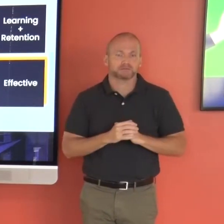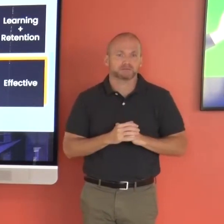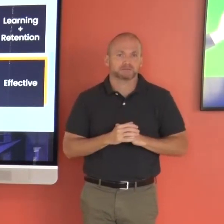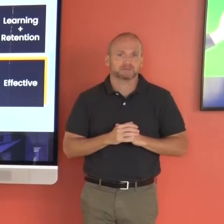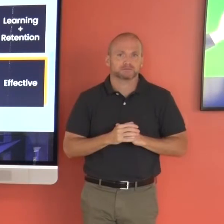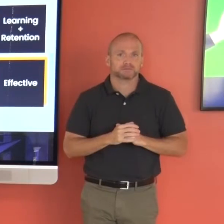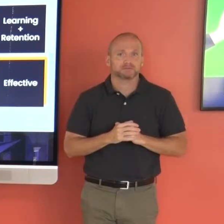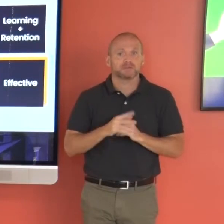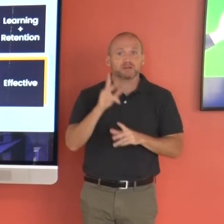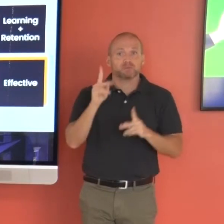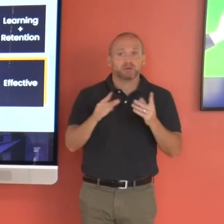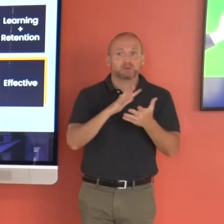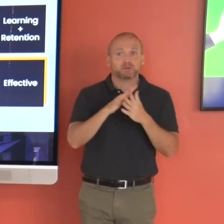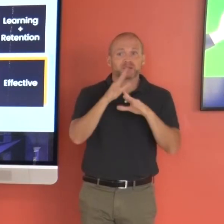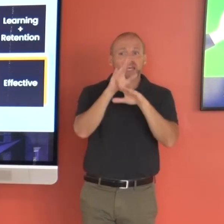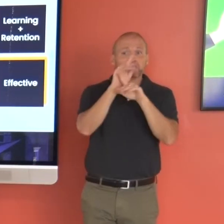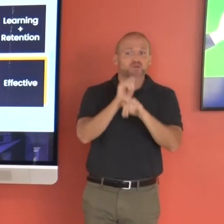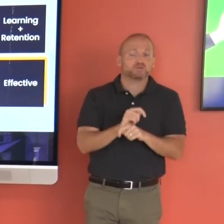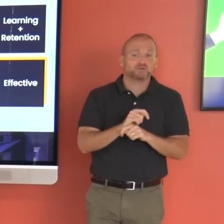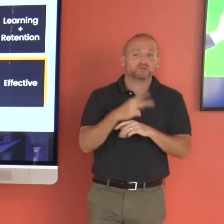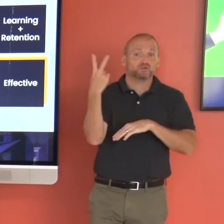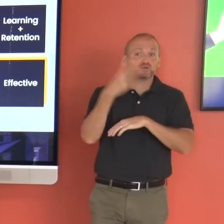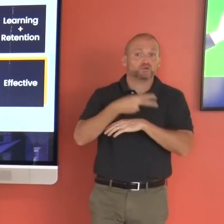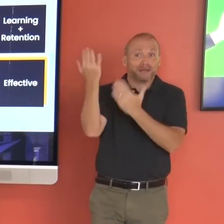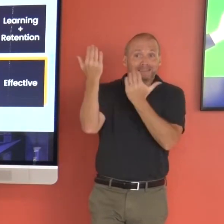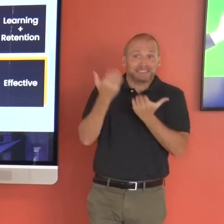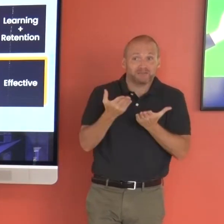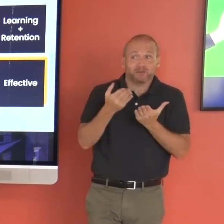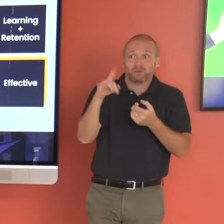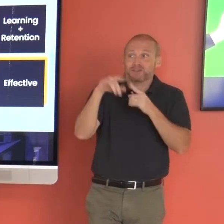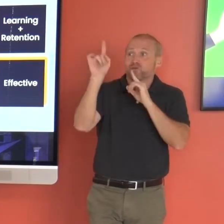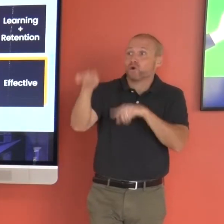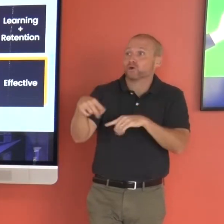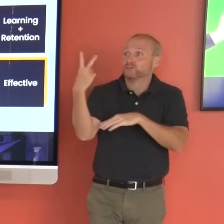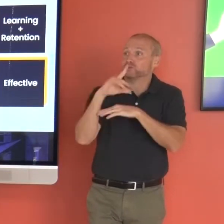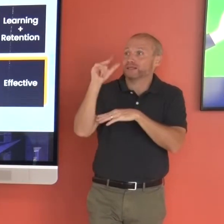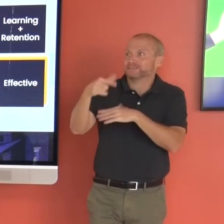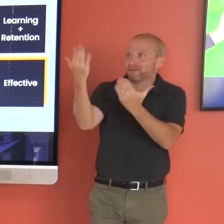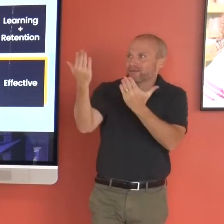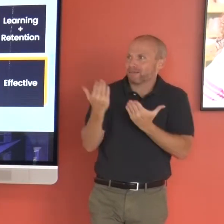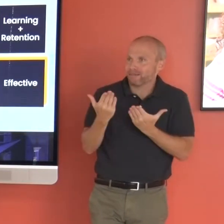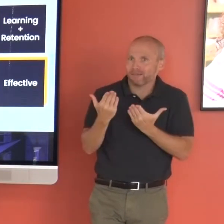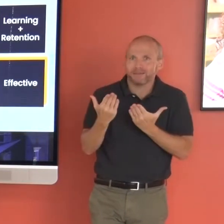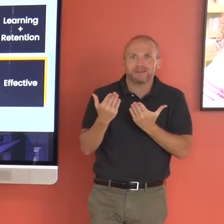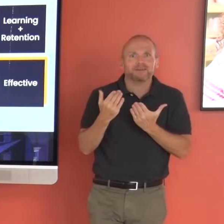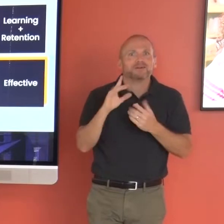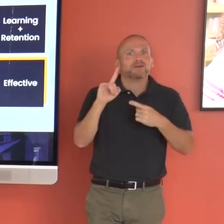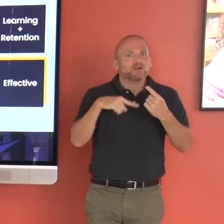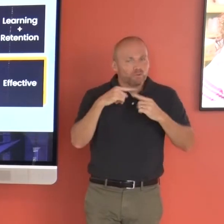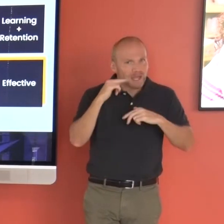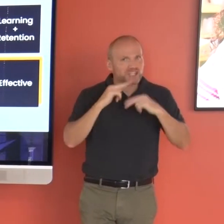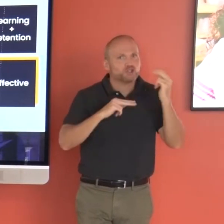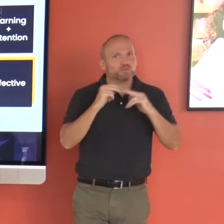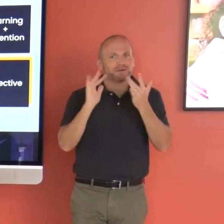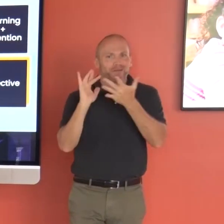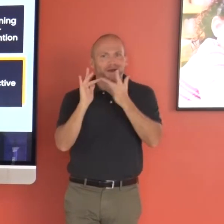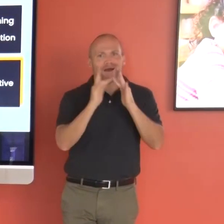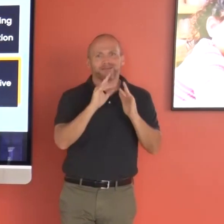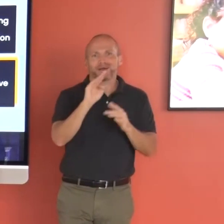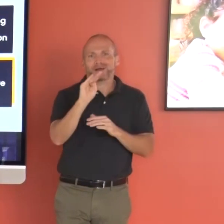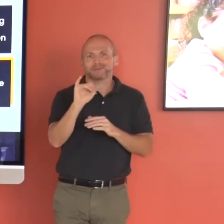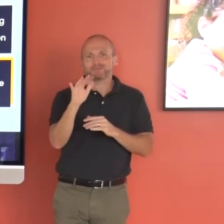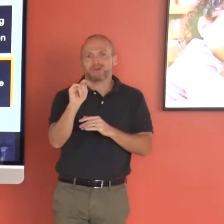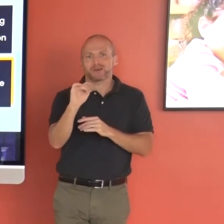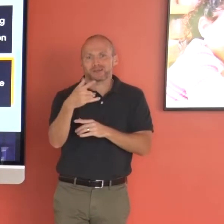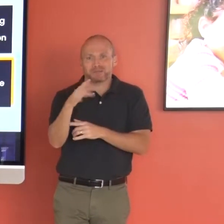They got used to two-day delivery with Amazon, and when you talk about building an online marketplace, people want it to function like Amazon because